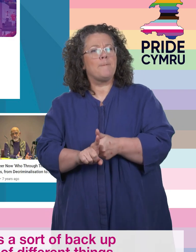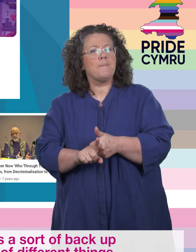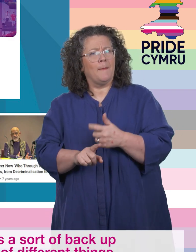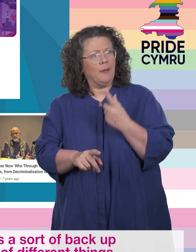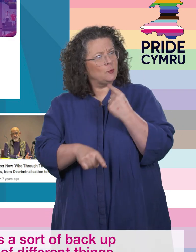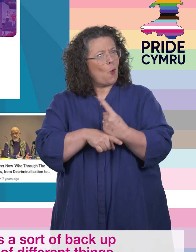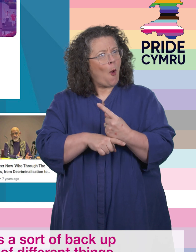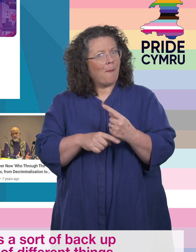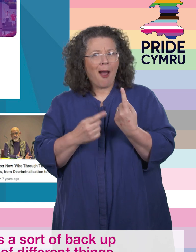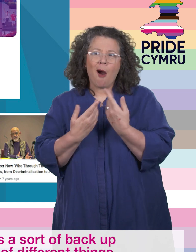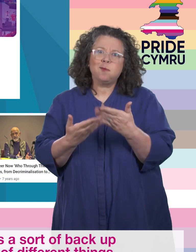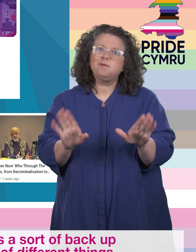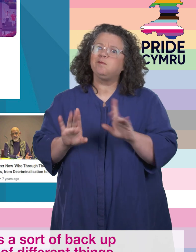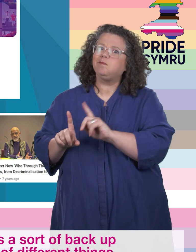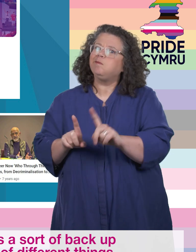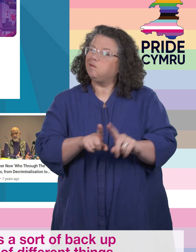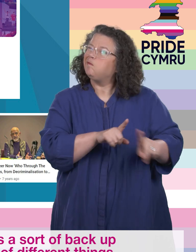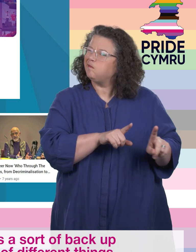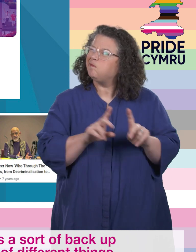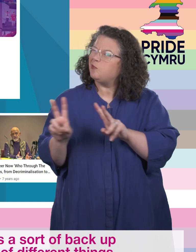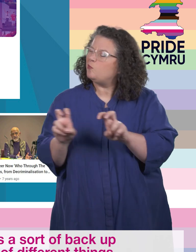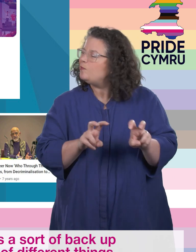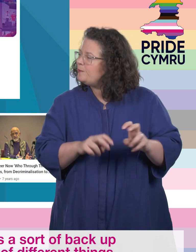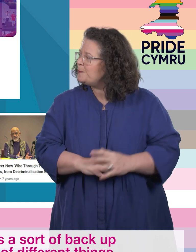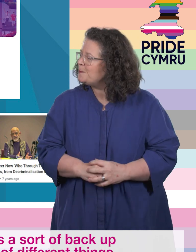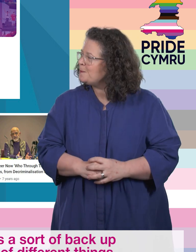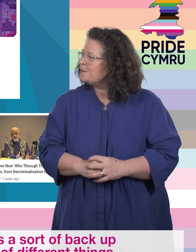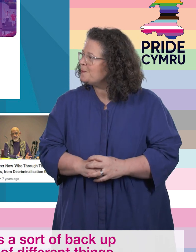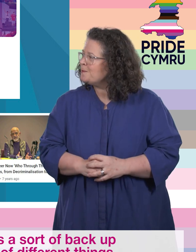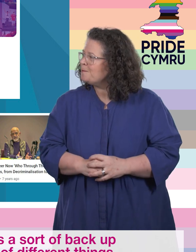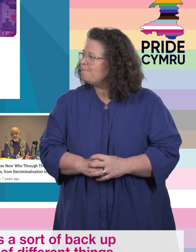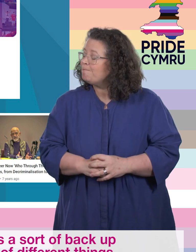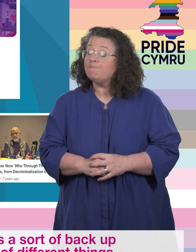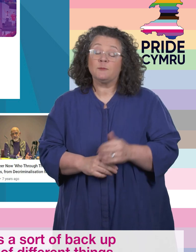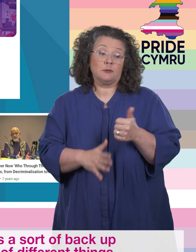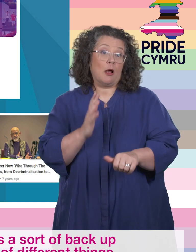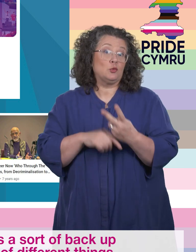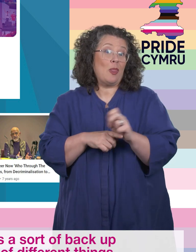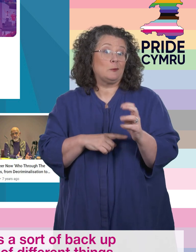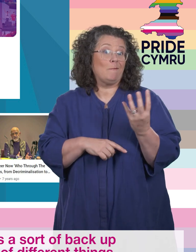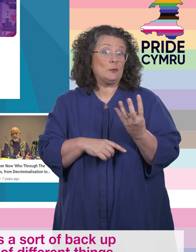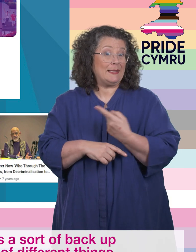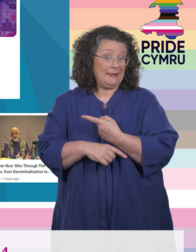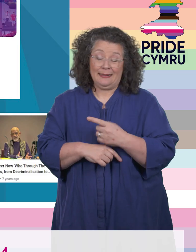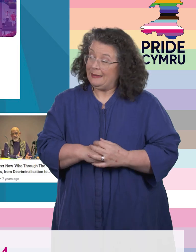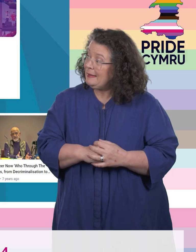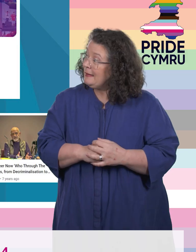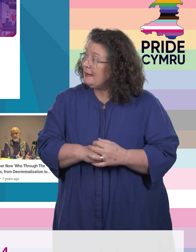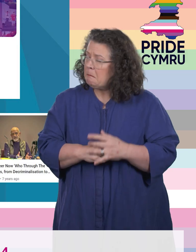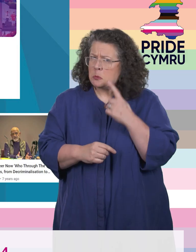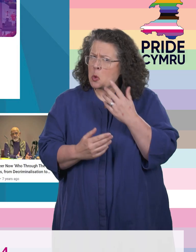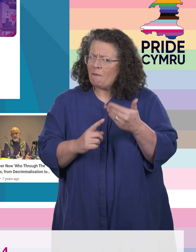the YouTube channel serves as a sort of backup where we can talk about all sorts of different things. It starts